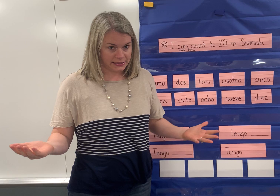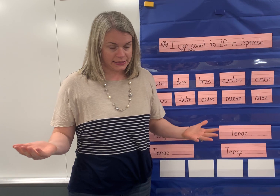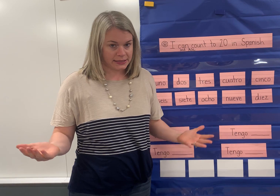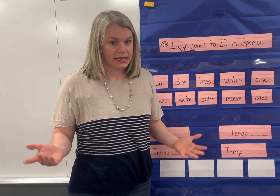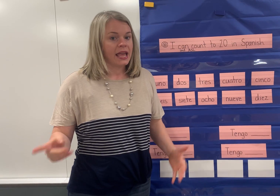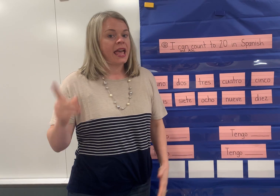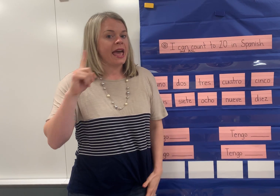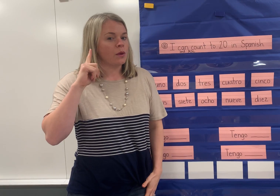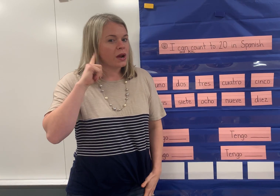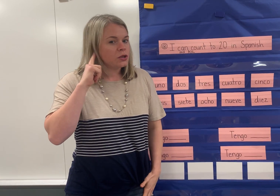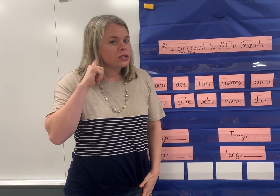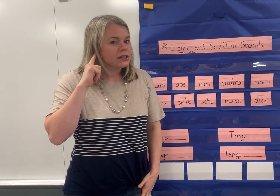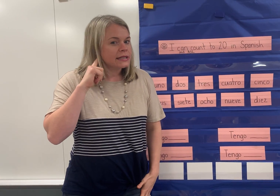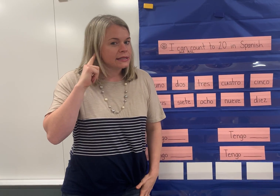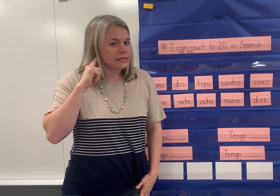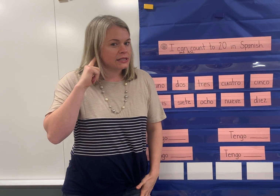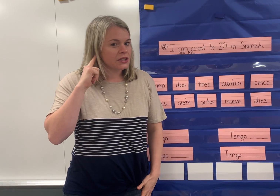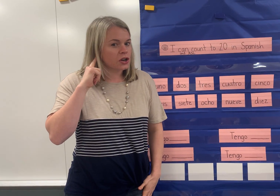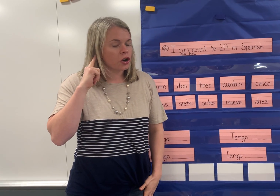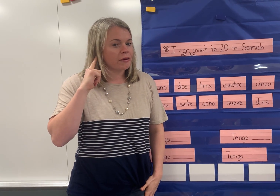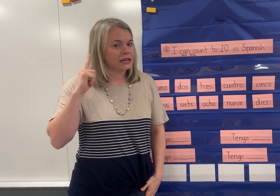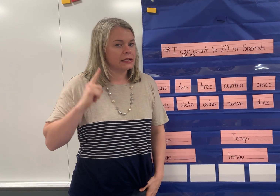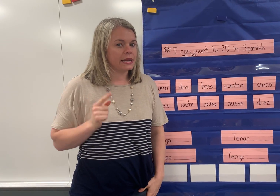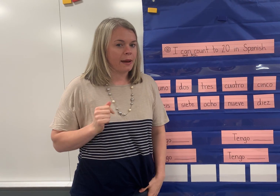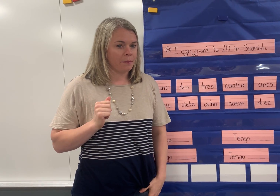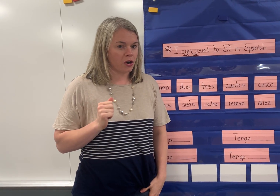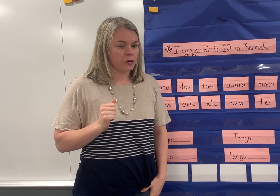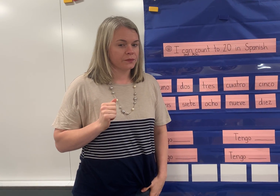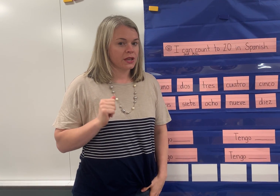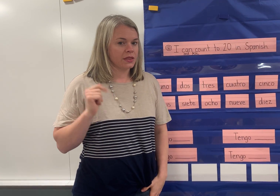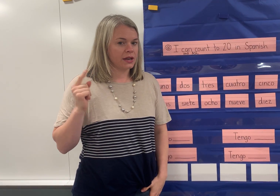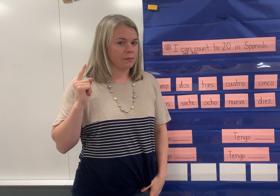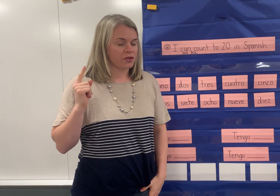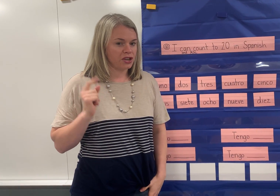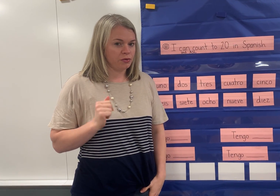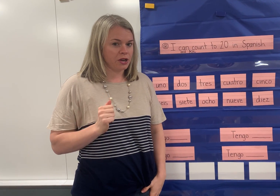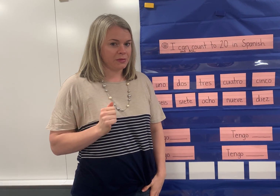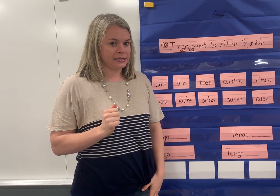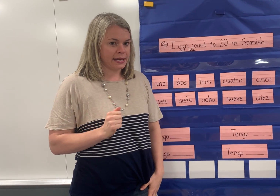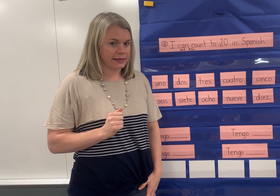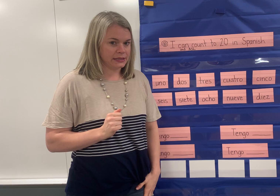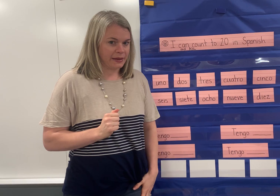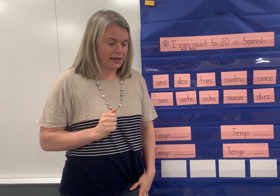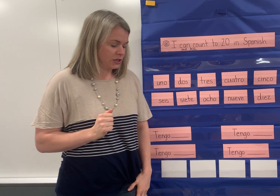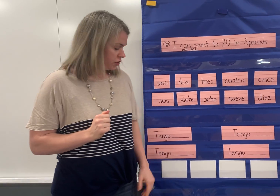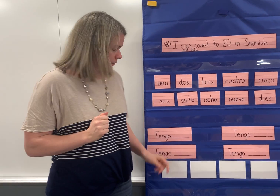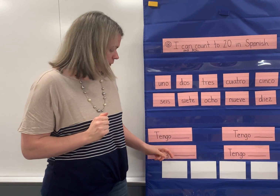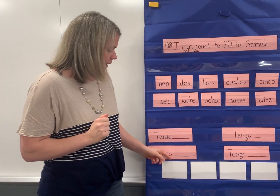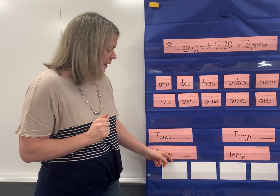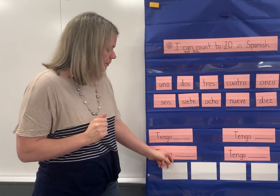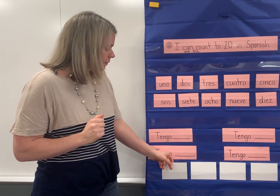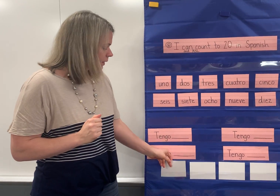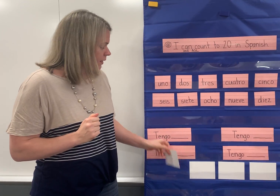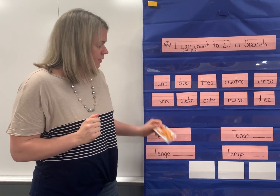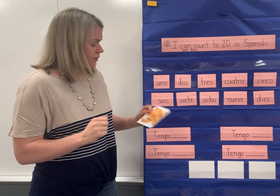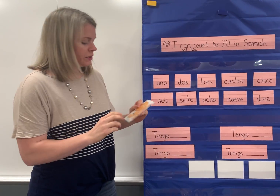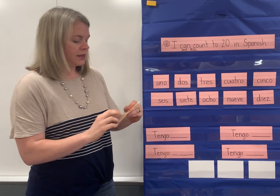sentences. And I want you to listen to the correct number, the number that you hear me saying in Spanish, okay? So